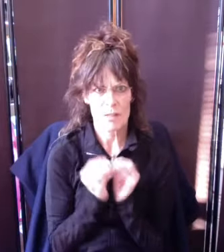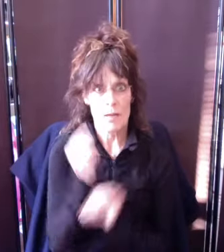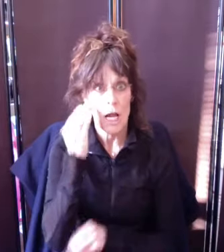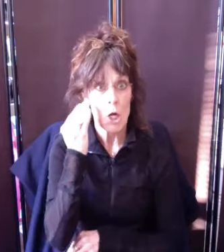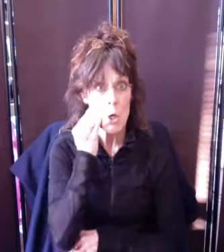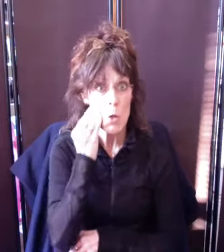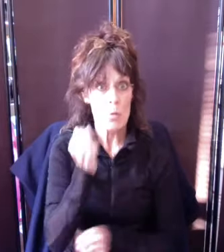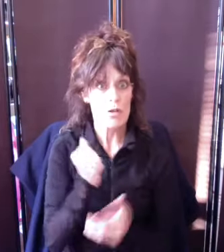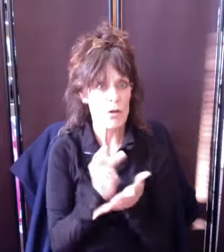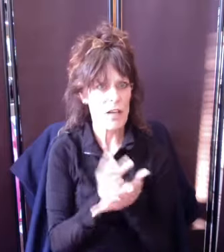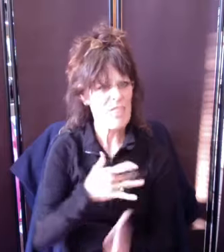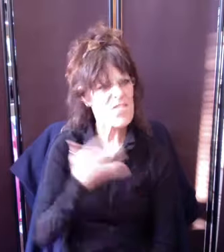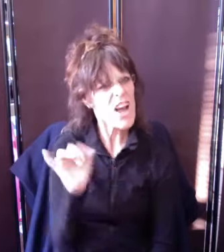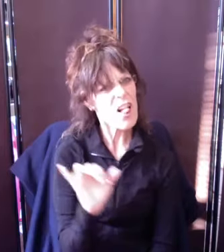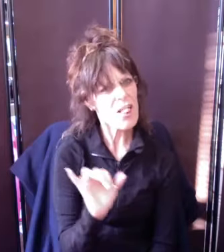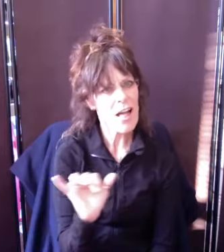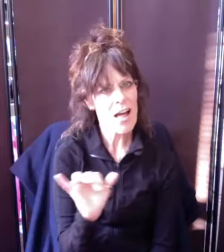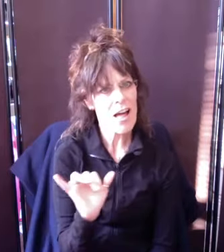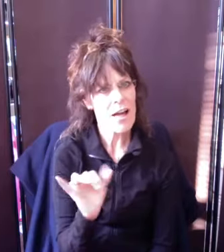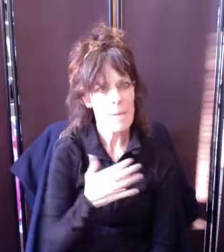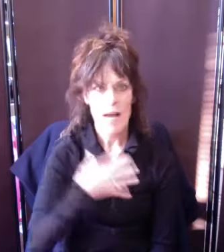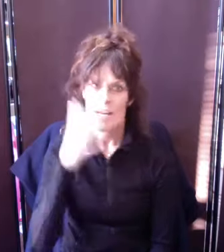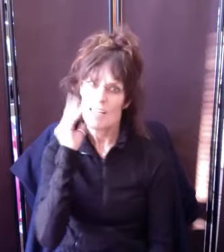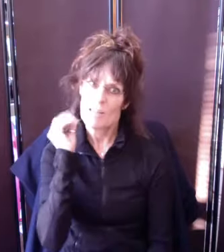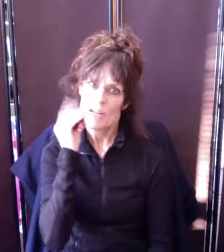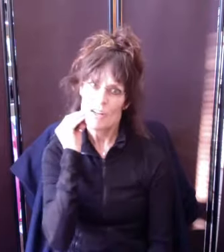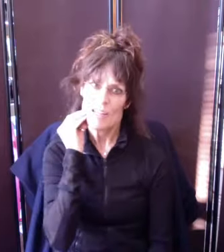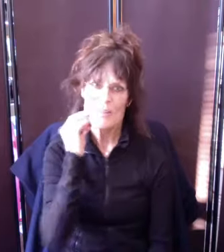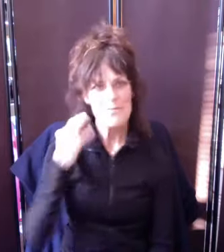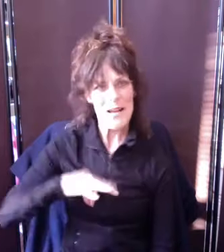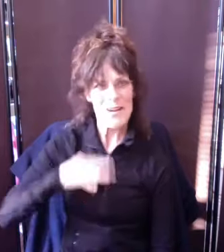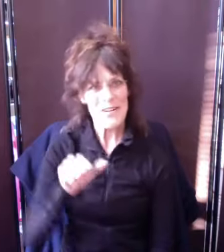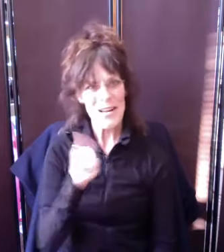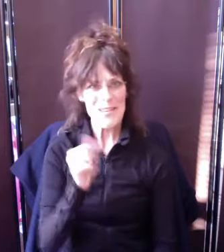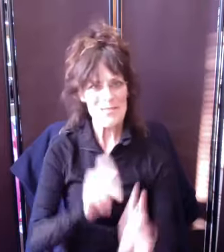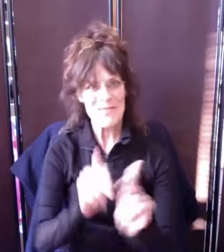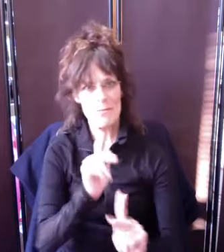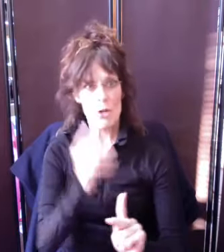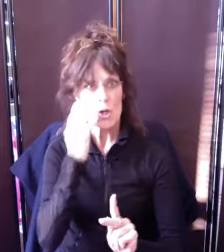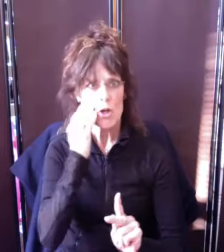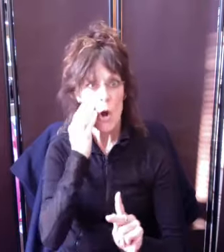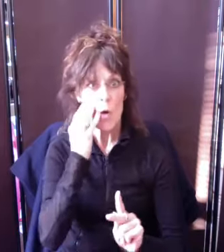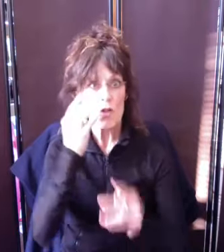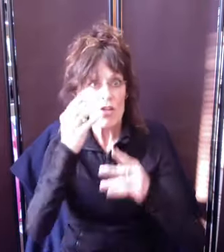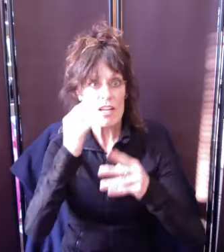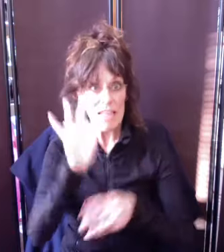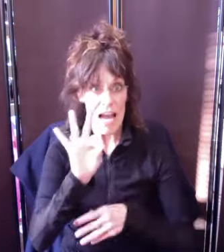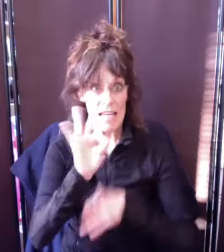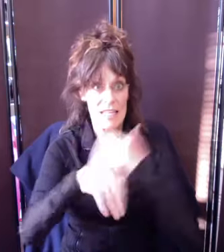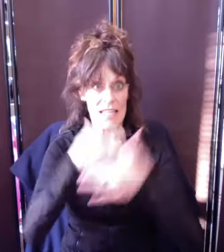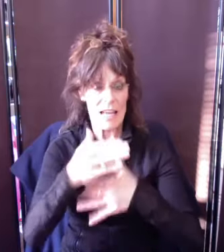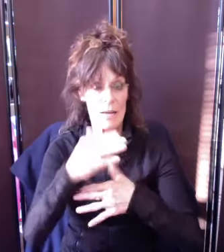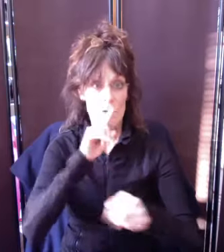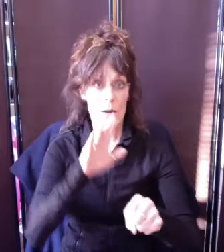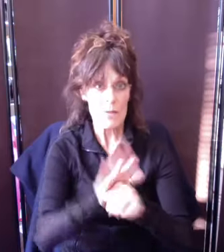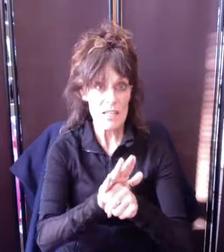like, my experience can benefit others, right? All of those things that we talk about in the 9-step promises, I found them in that ooey